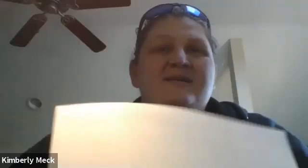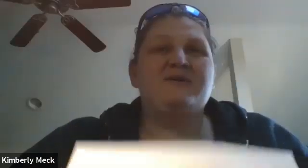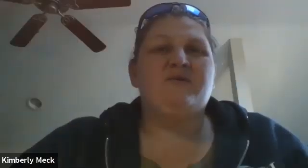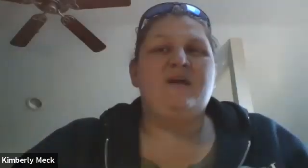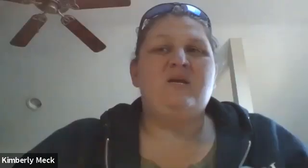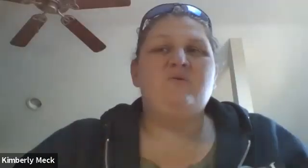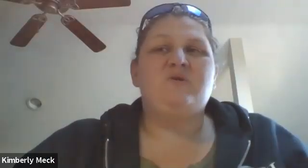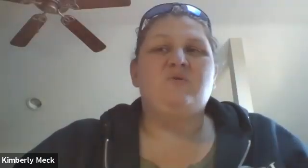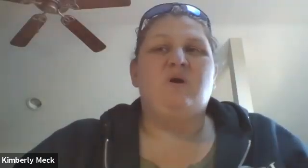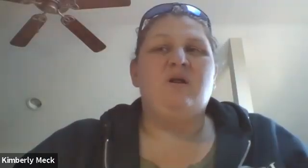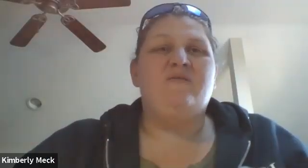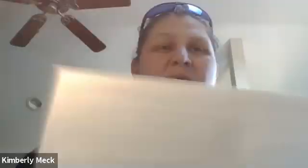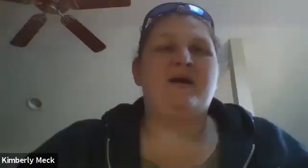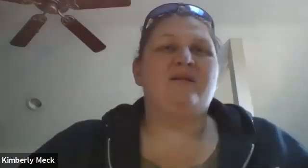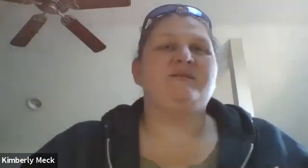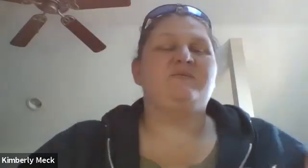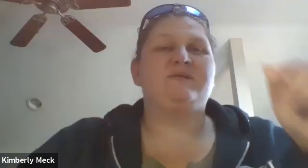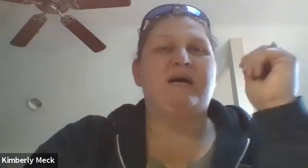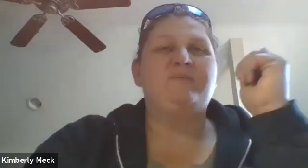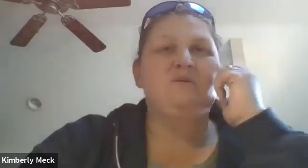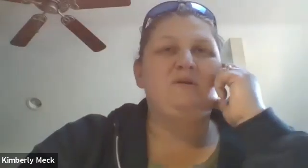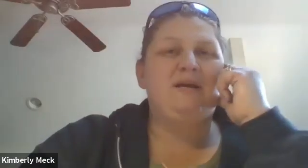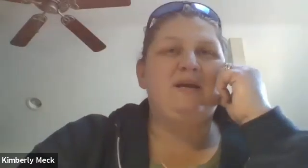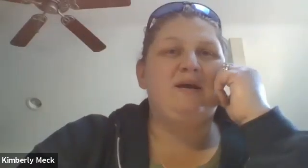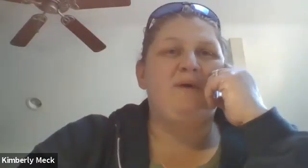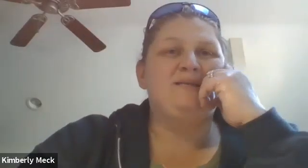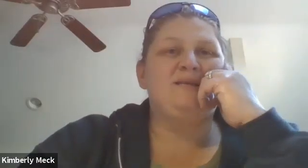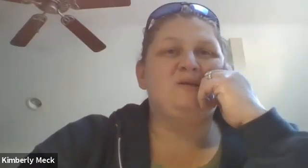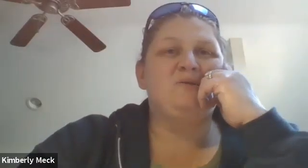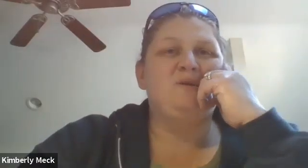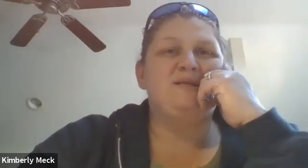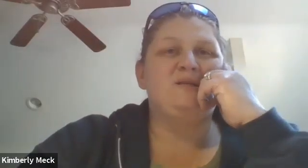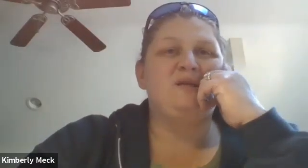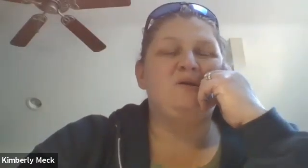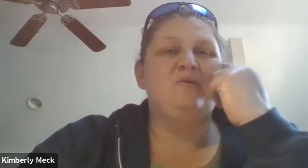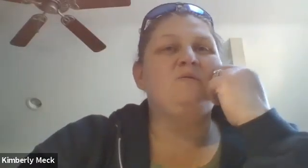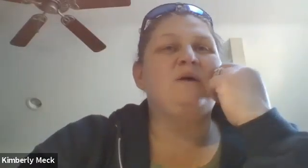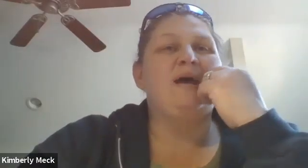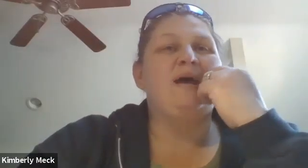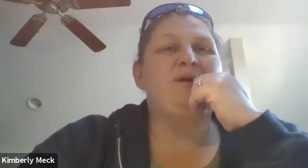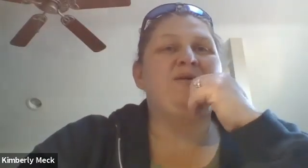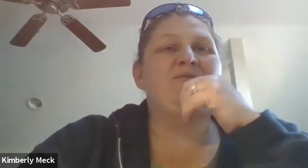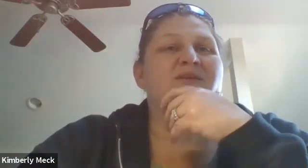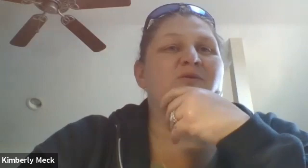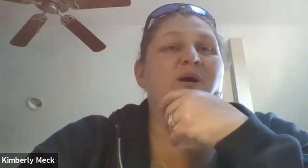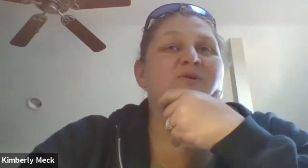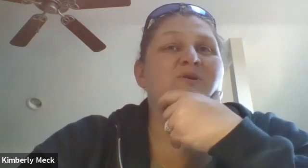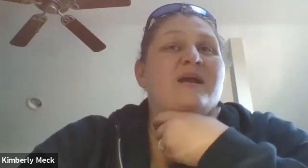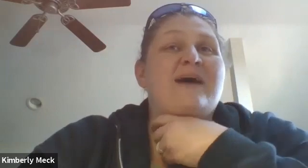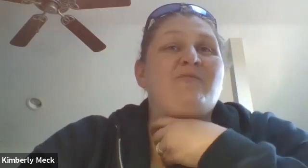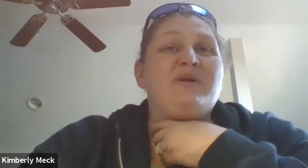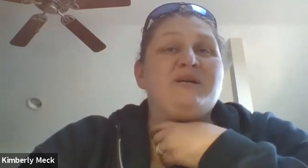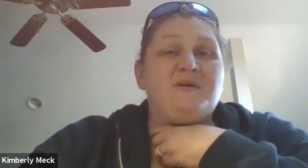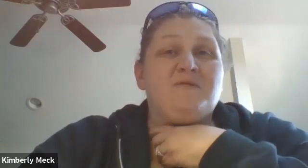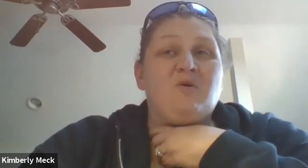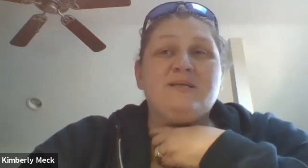Yes, special thank you to all of our panelists. It was absolutely amazing to listen to you and be able to give you an opportunity